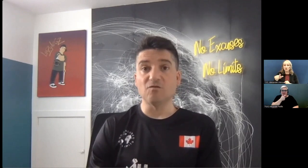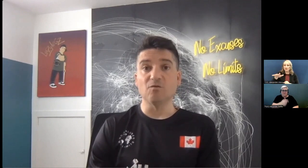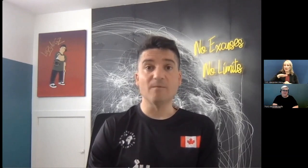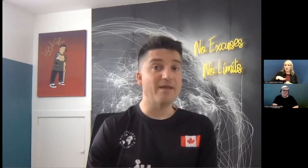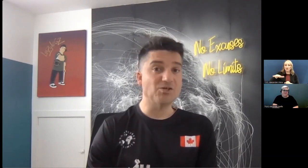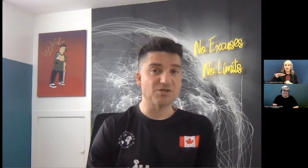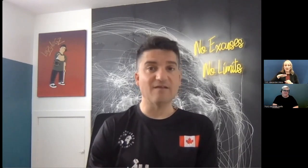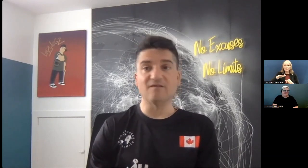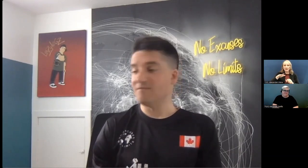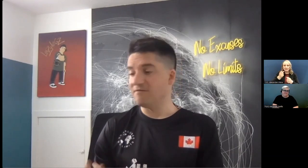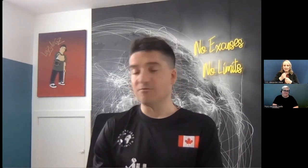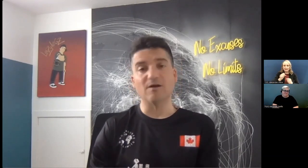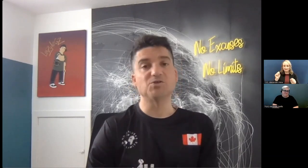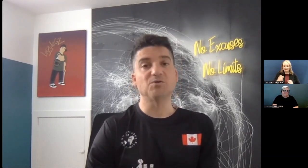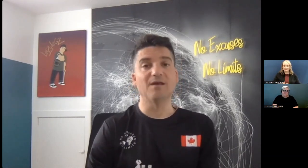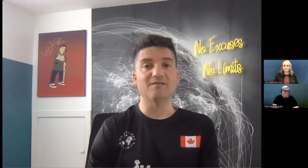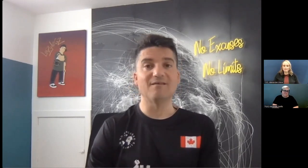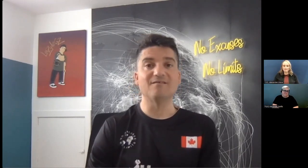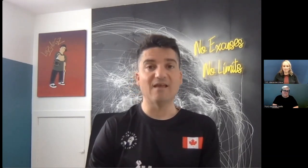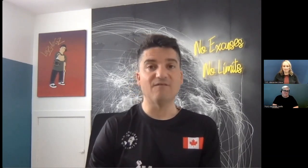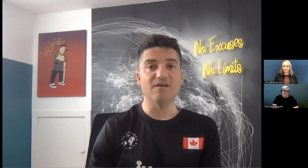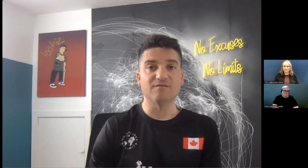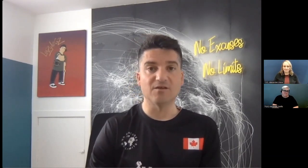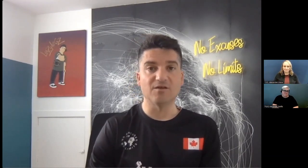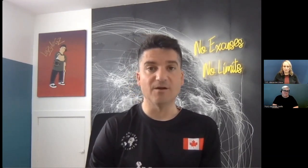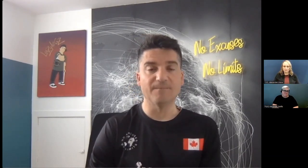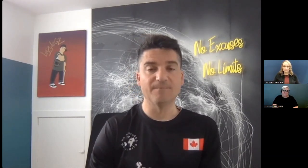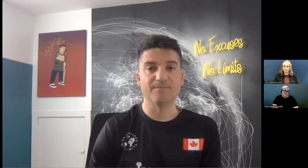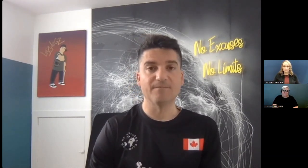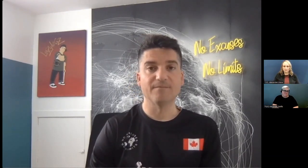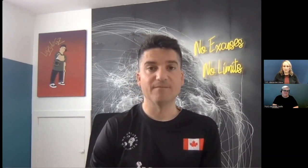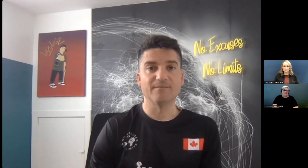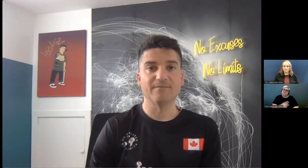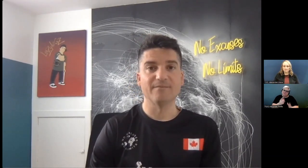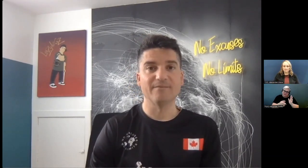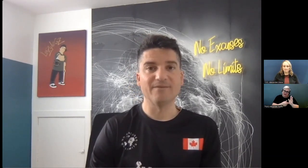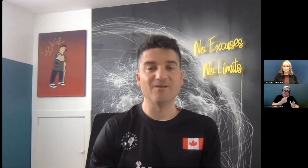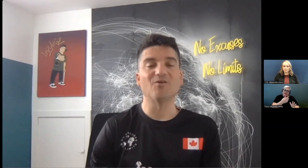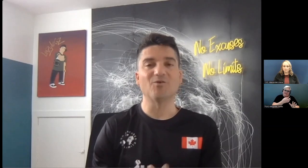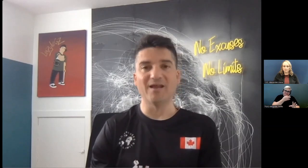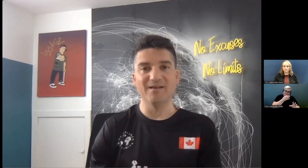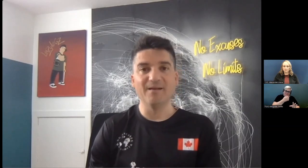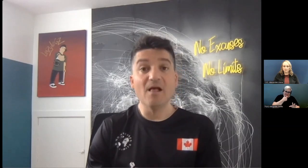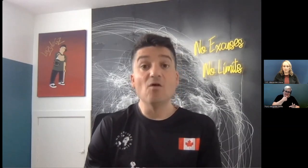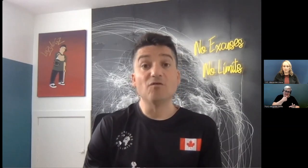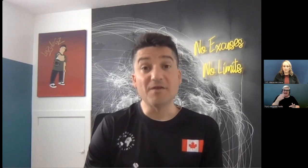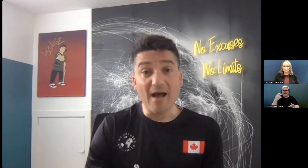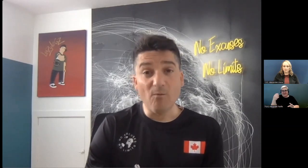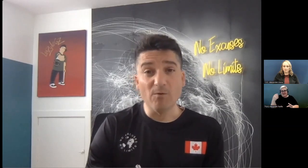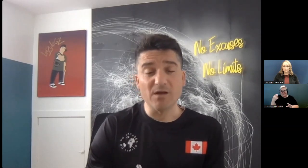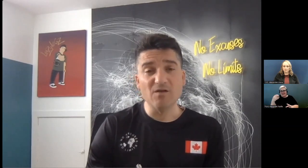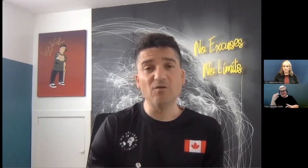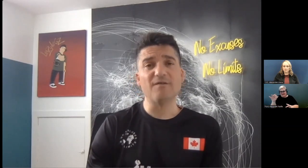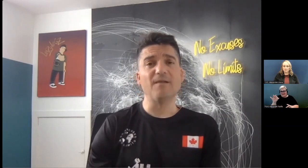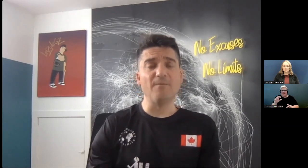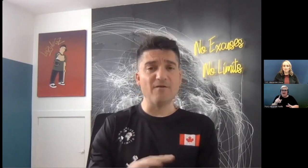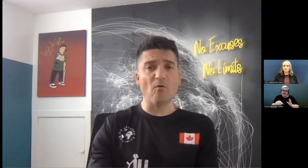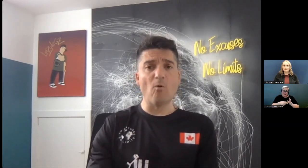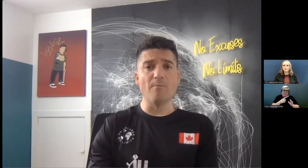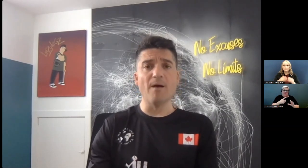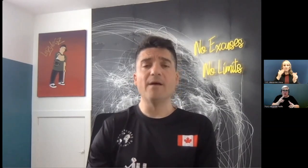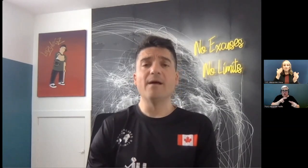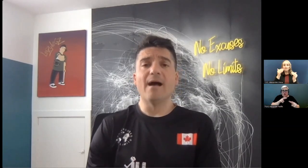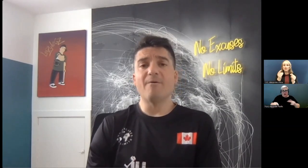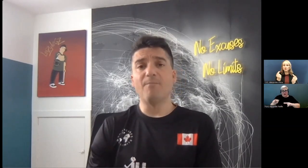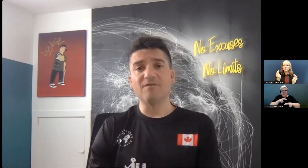safe. To make sure that the space around you is safe and secure. Great. So now what we're going to do is a little bit of